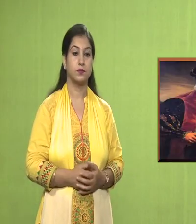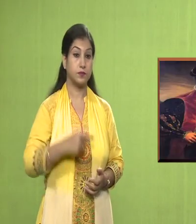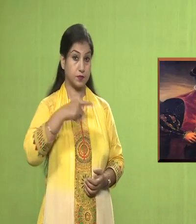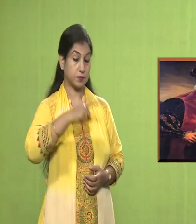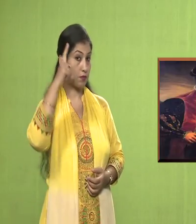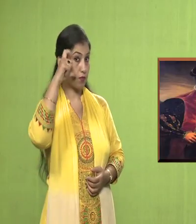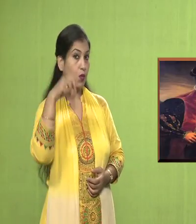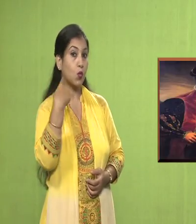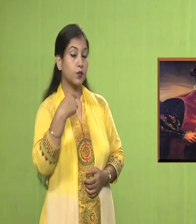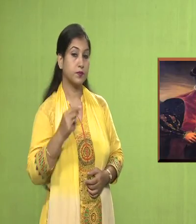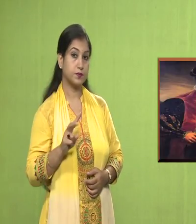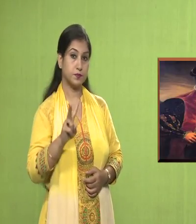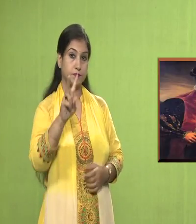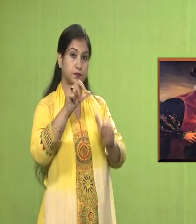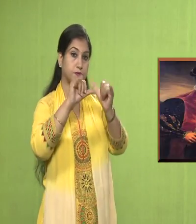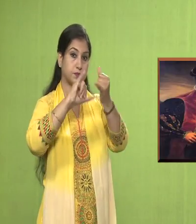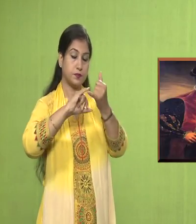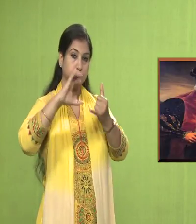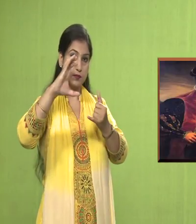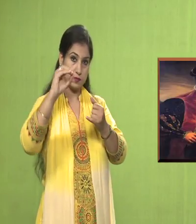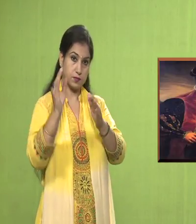This is a picture of Vasco da Gama.